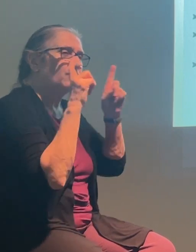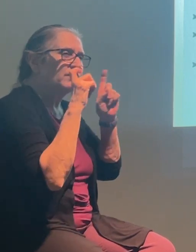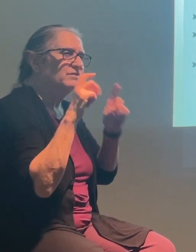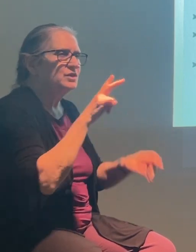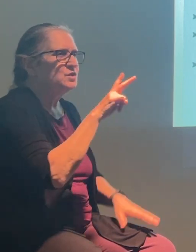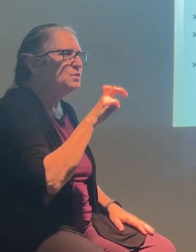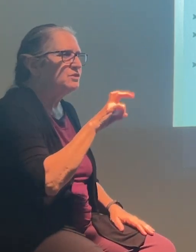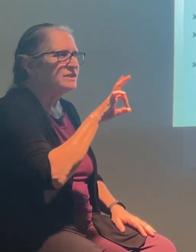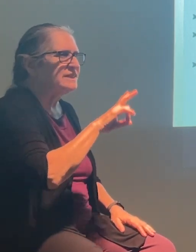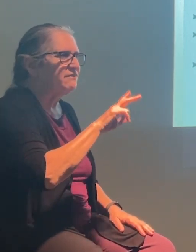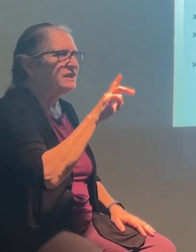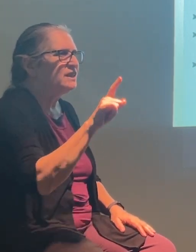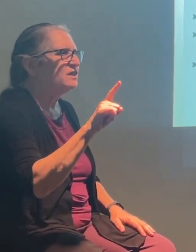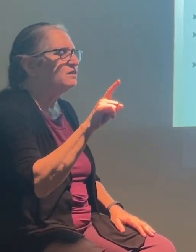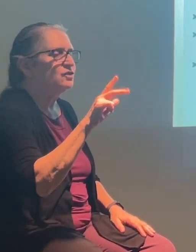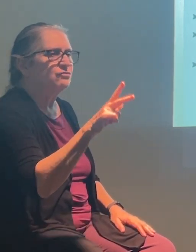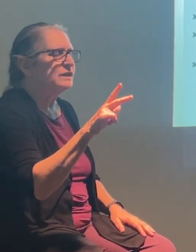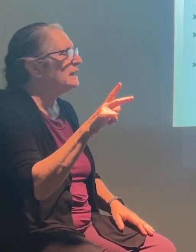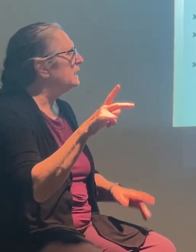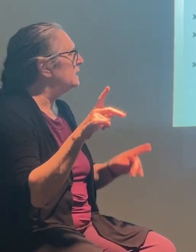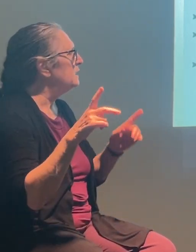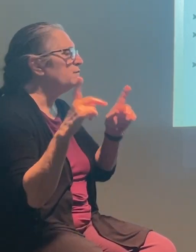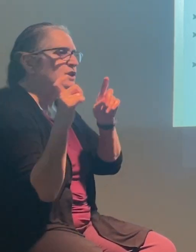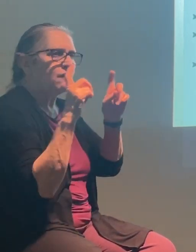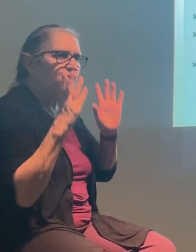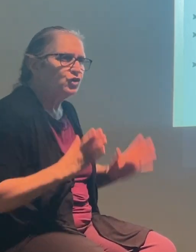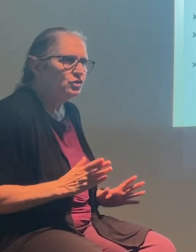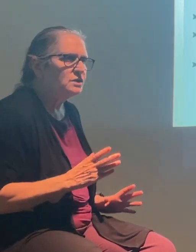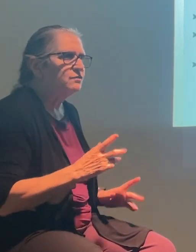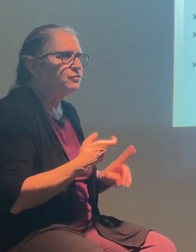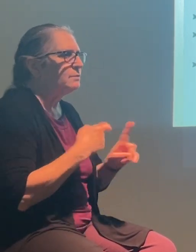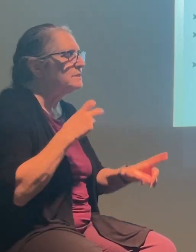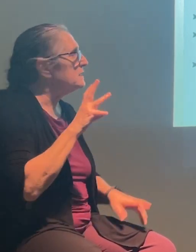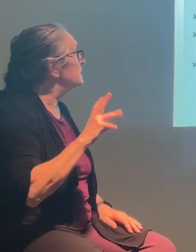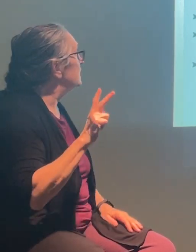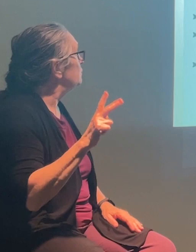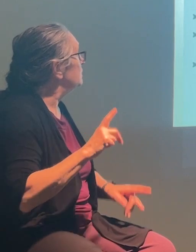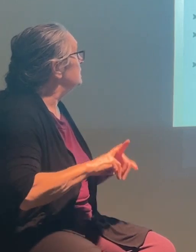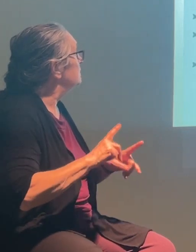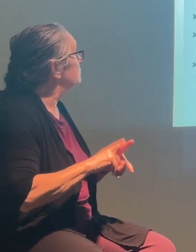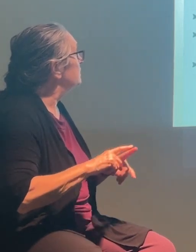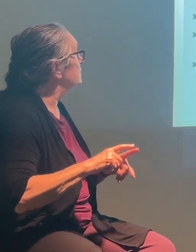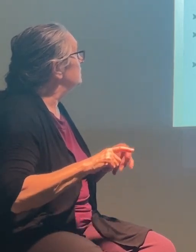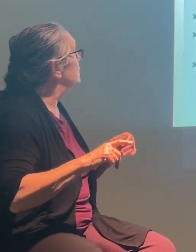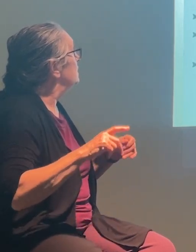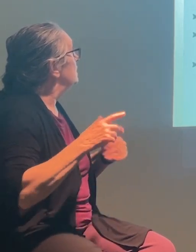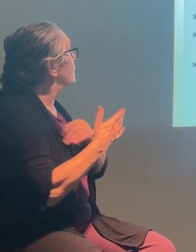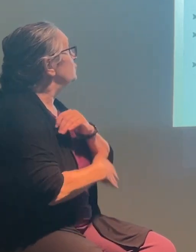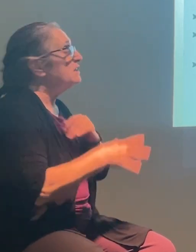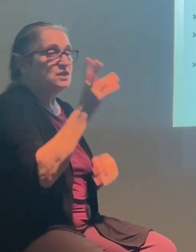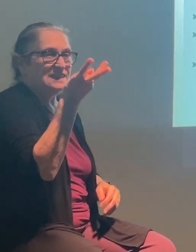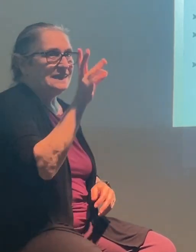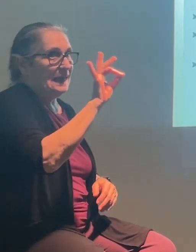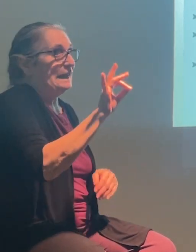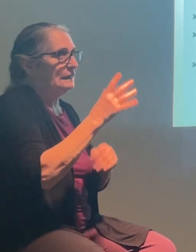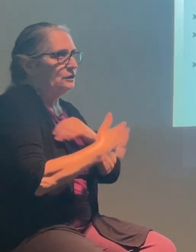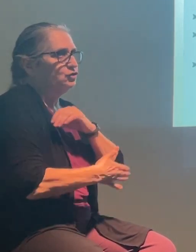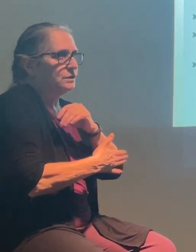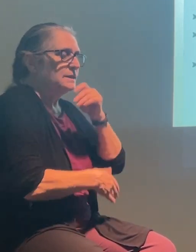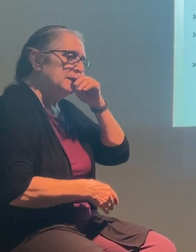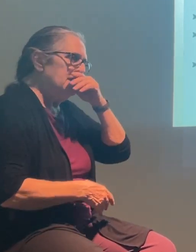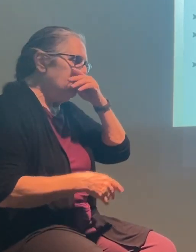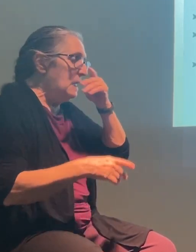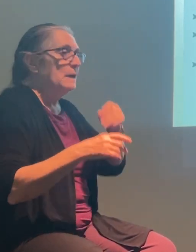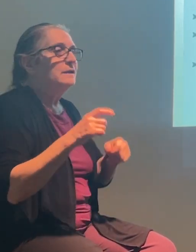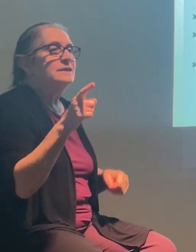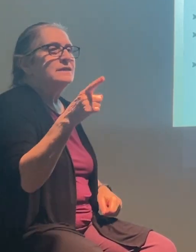273 photographers from 68 different countries. They had to sign a release form. He could do whatever he wanted with the photo.